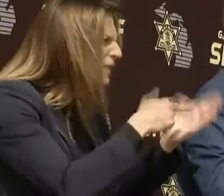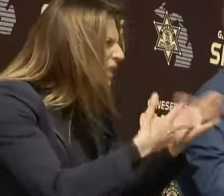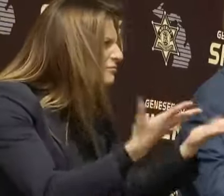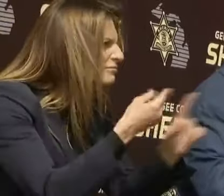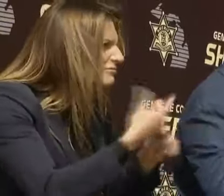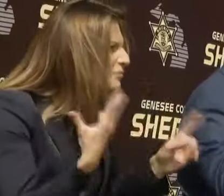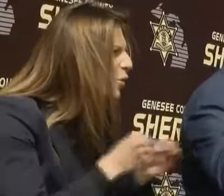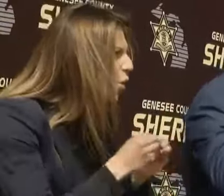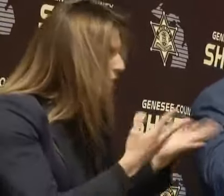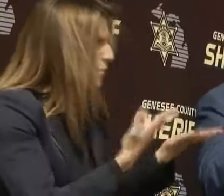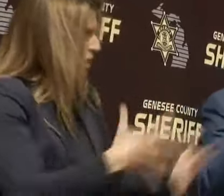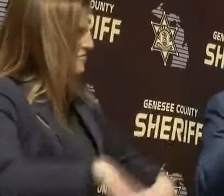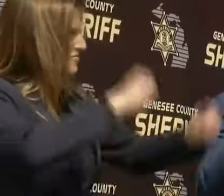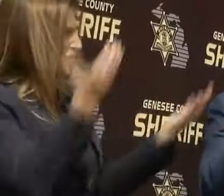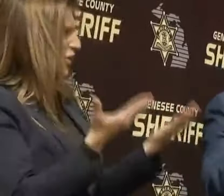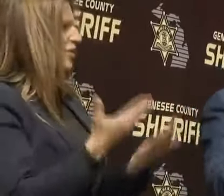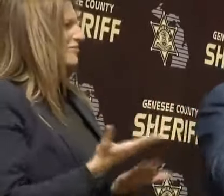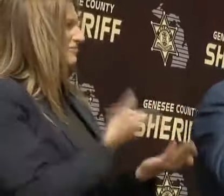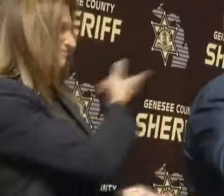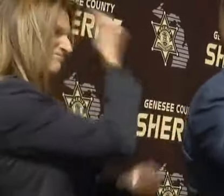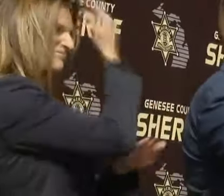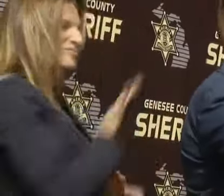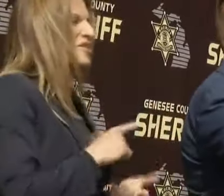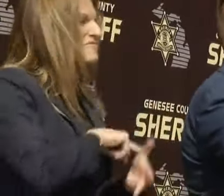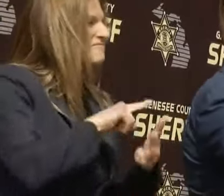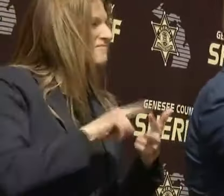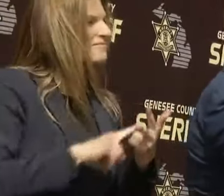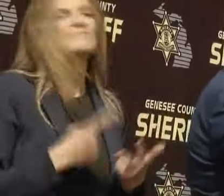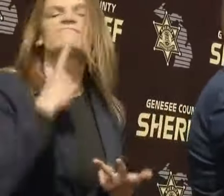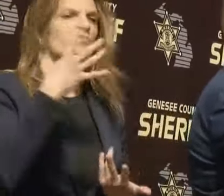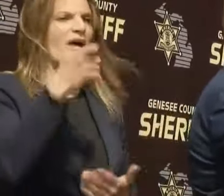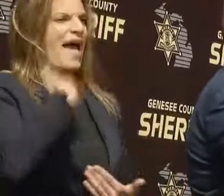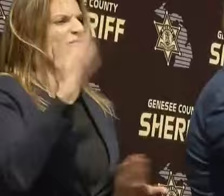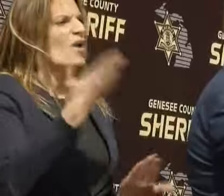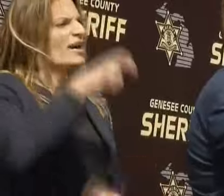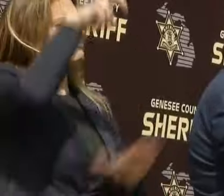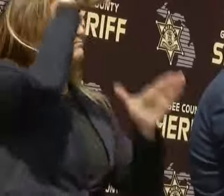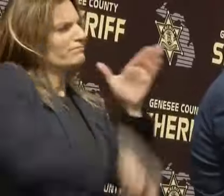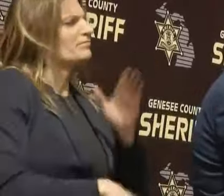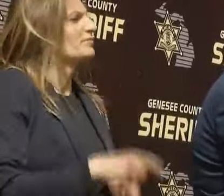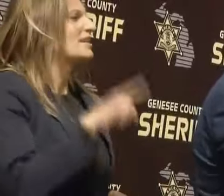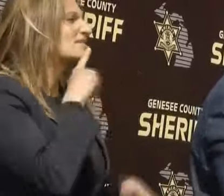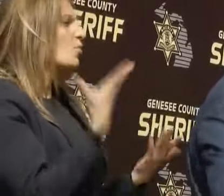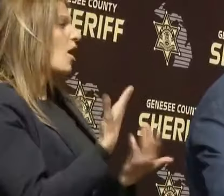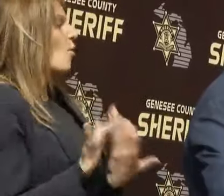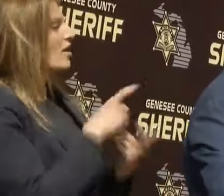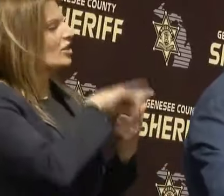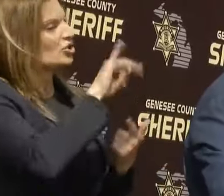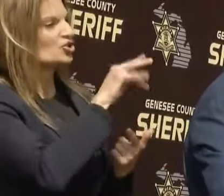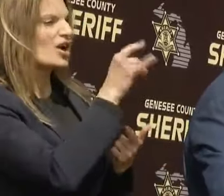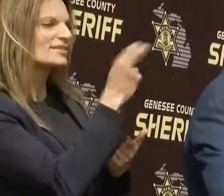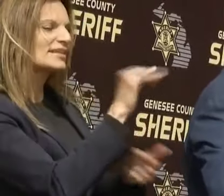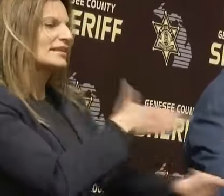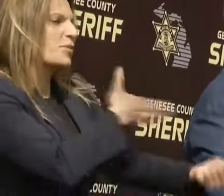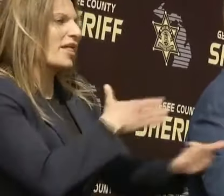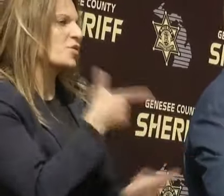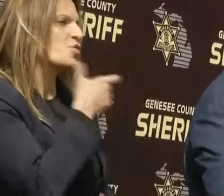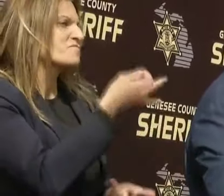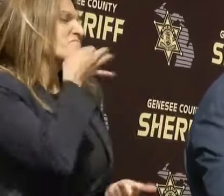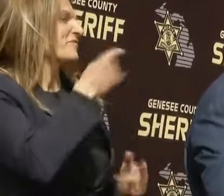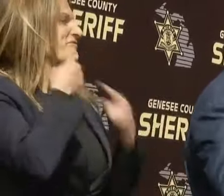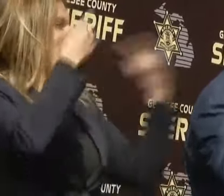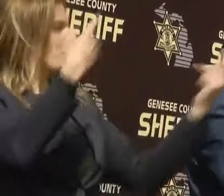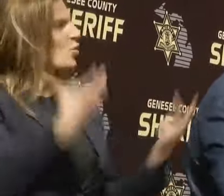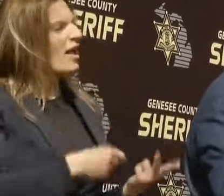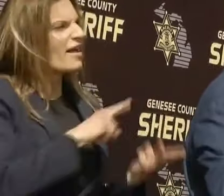take? And she had three things. A dunk tank, cotton candy, and Justin Timberlake. I said, this is